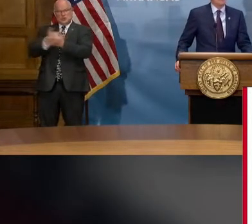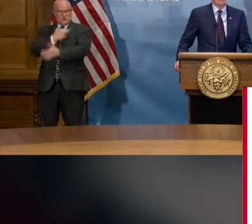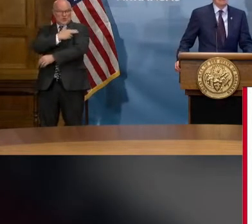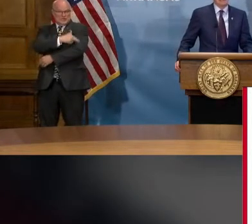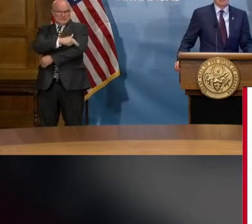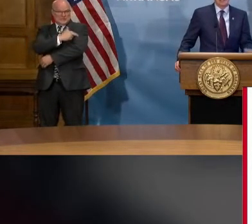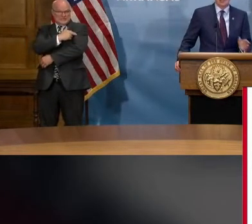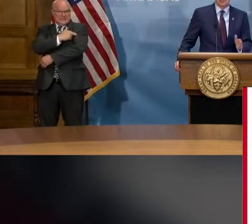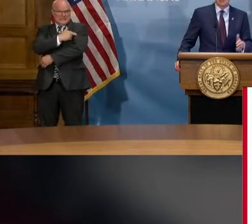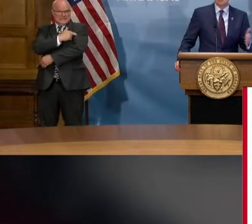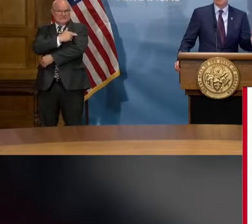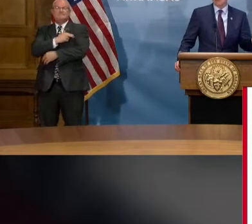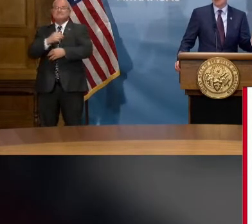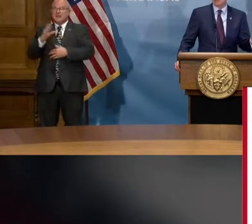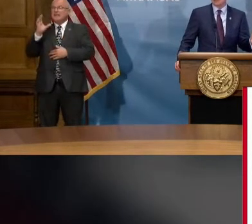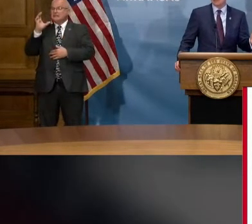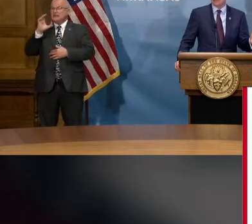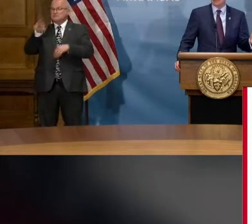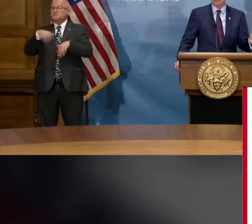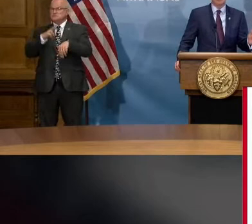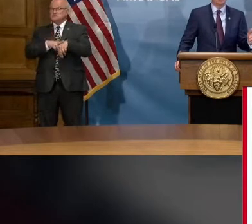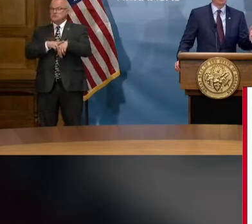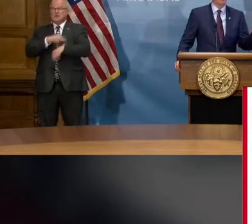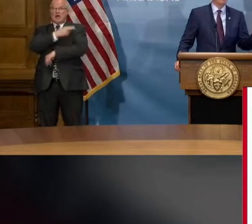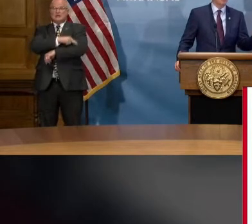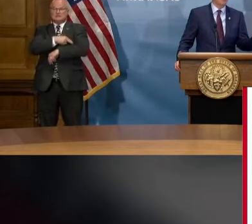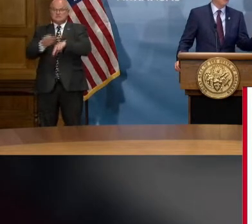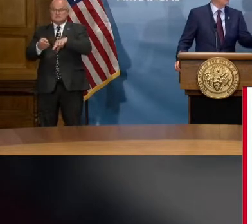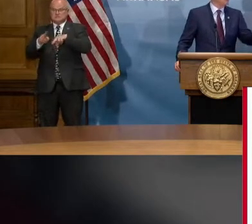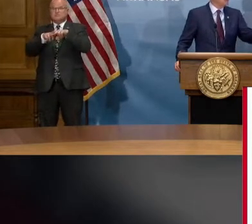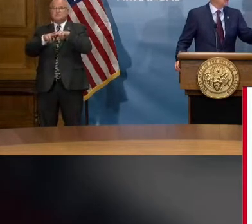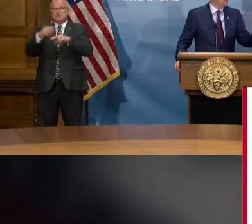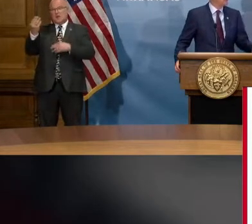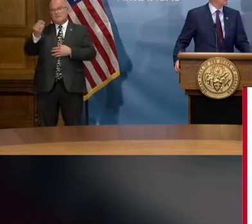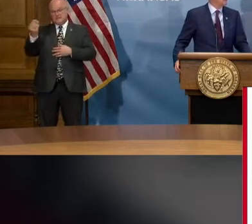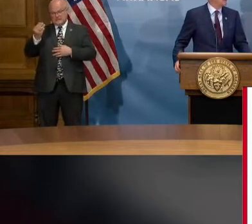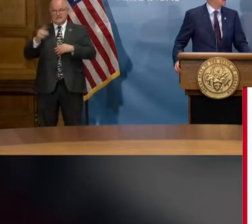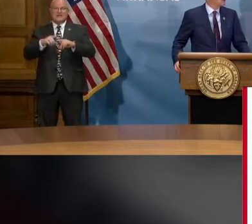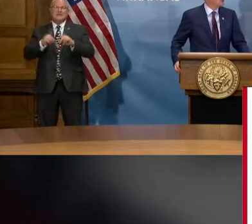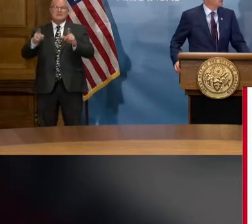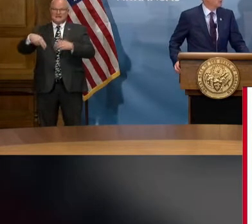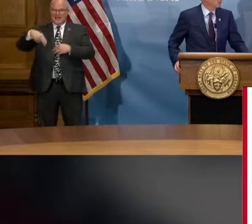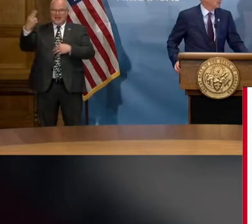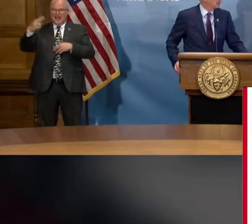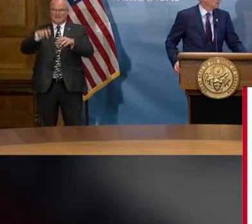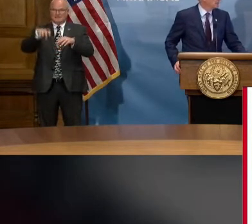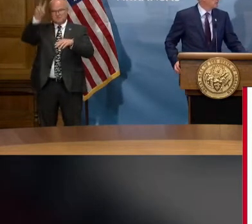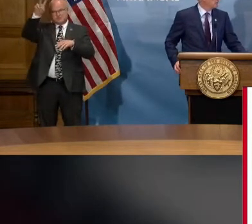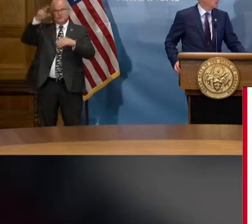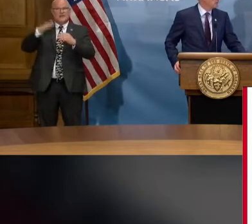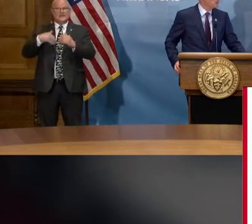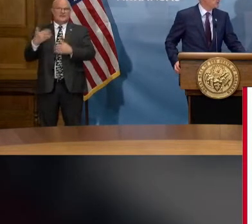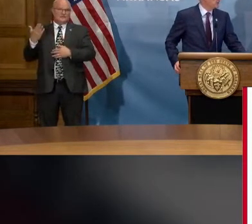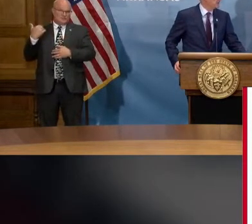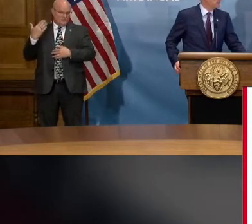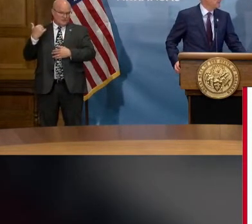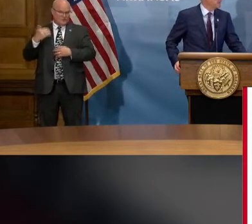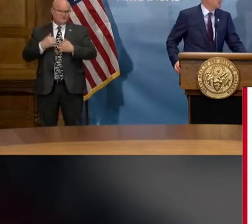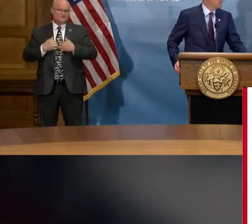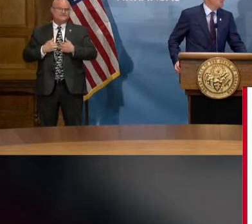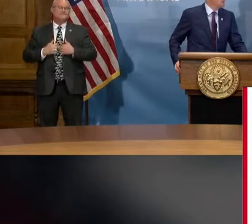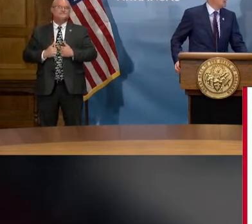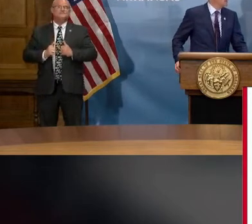hospitalizations. That's not unusual for hospitalizations to go up on a Monday, but that is a higher jump than what we had wished it to